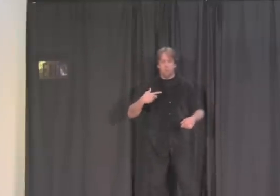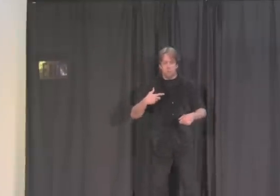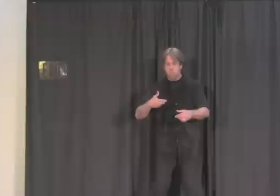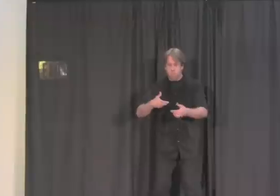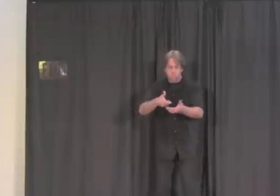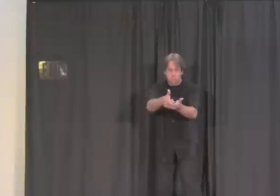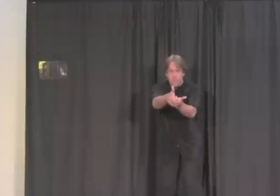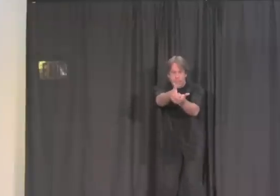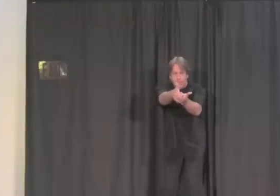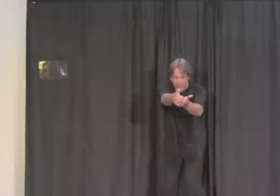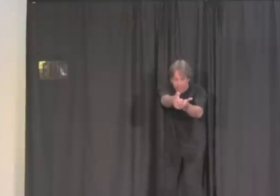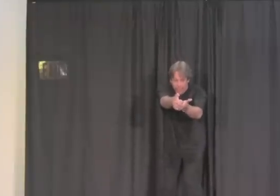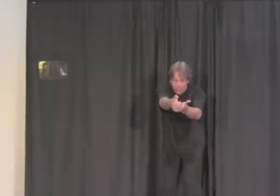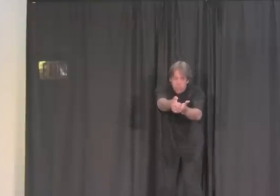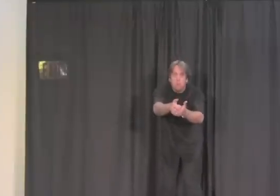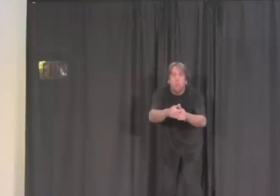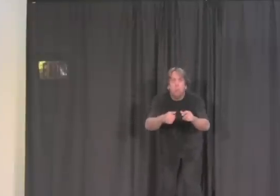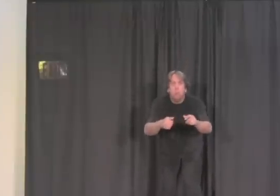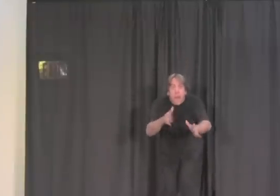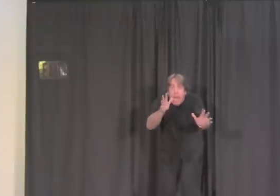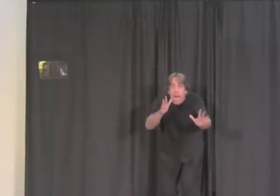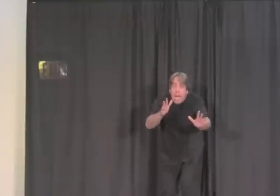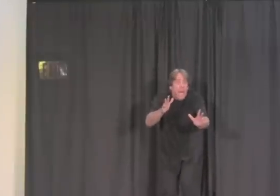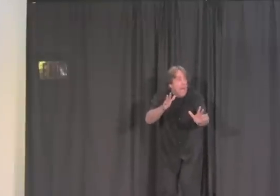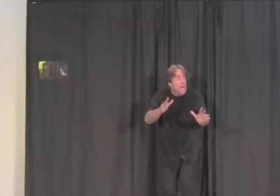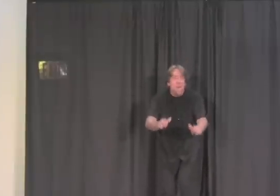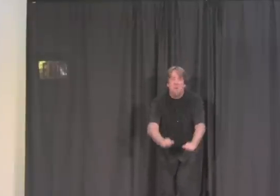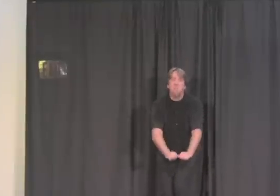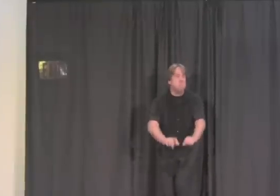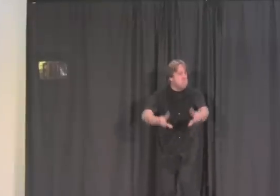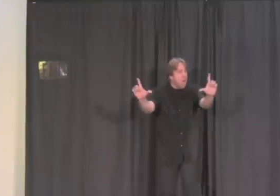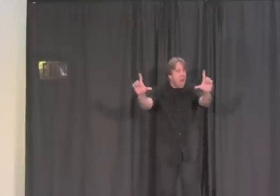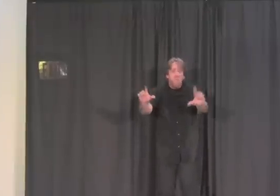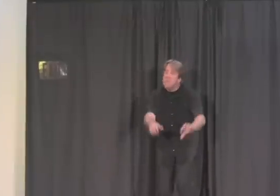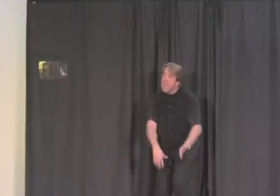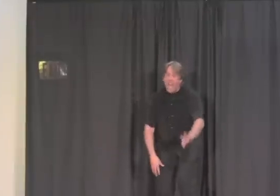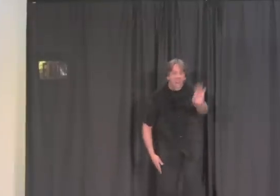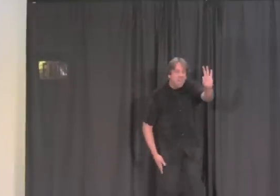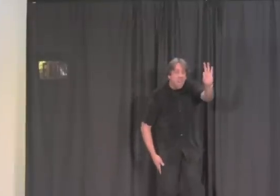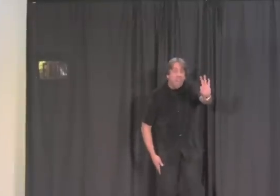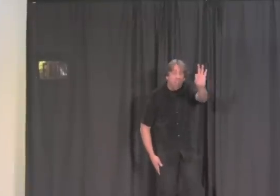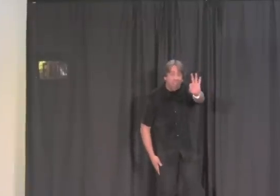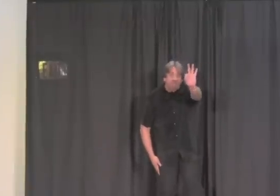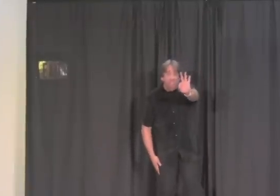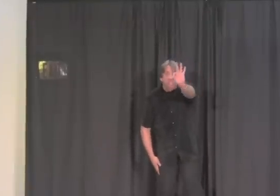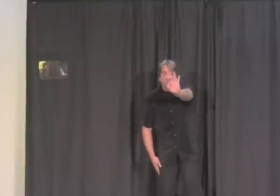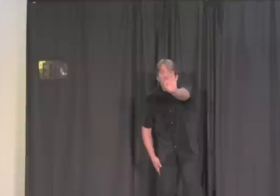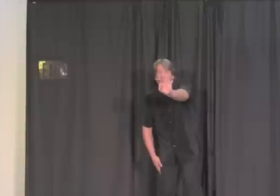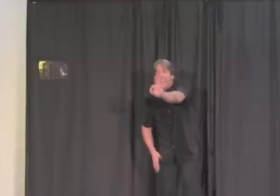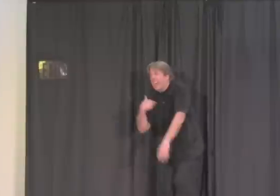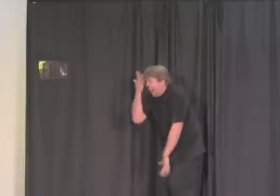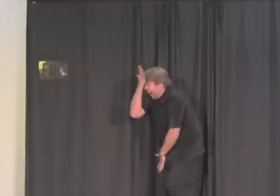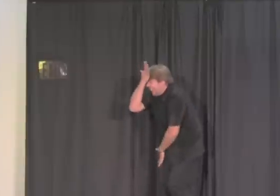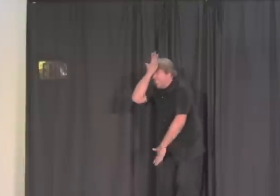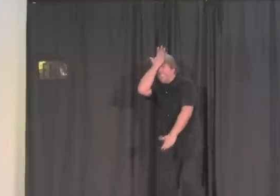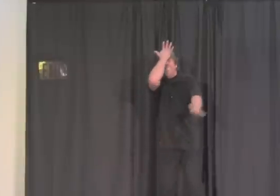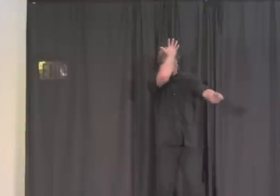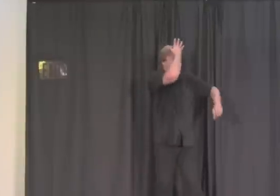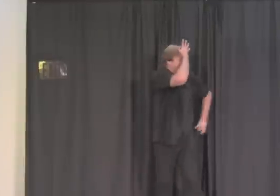made the popcorn. And so I tested this decoder thingy. And wouldn't you know it, right there on the screen in black and white was the F word, left and